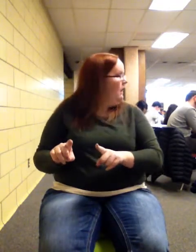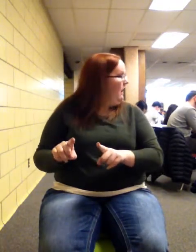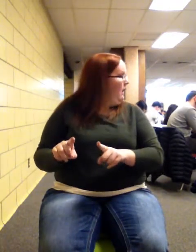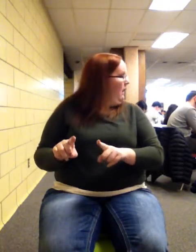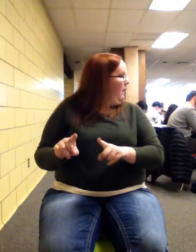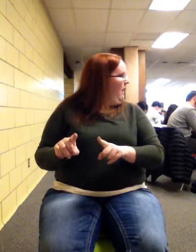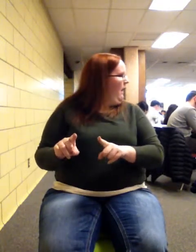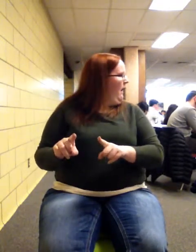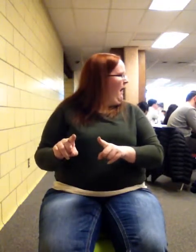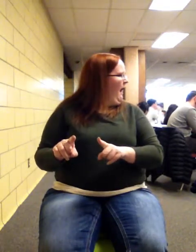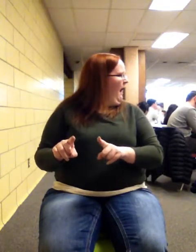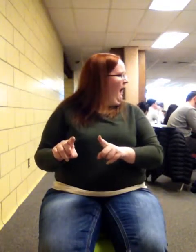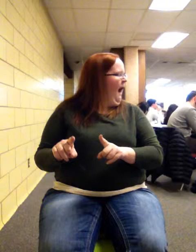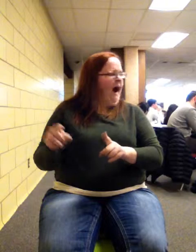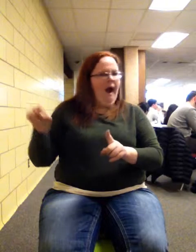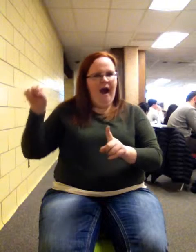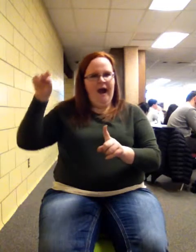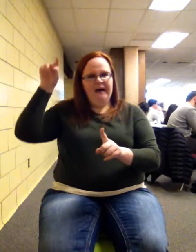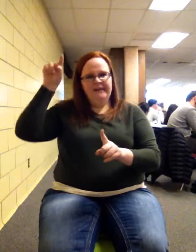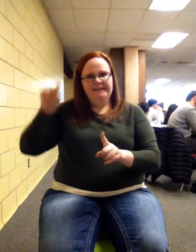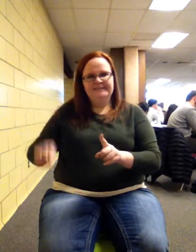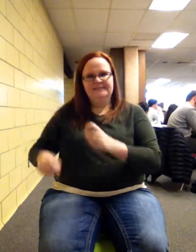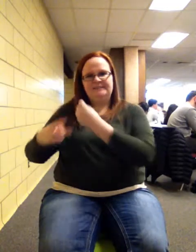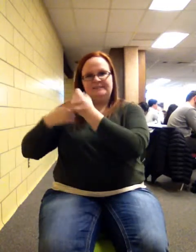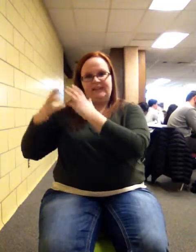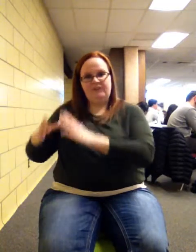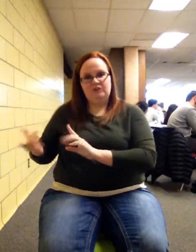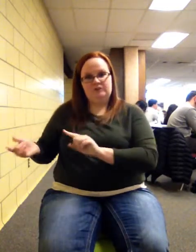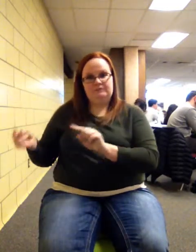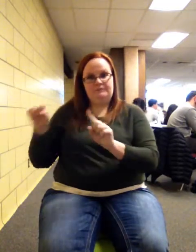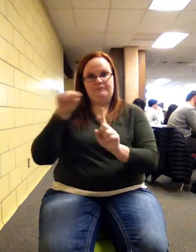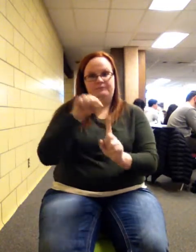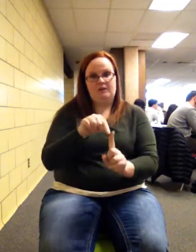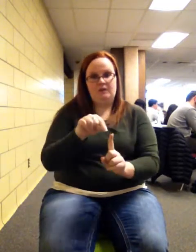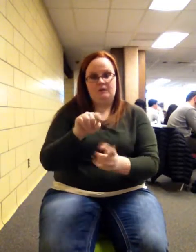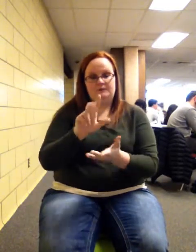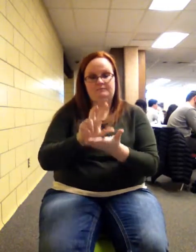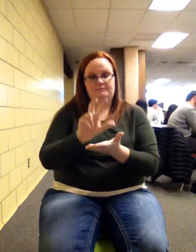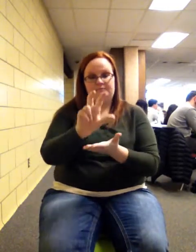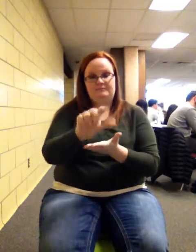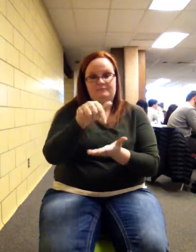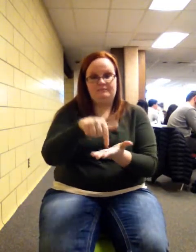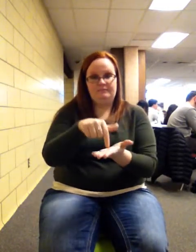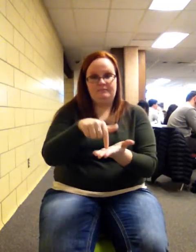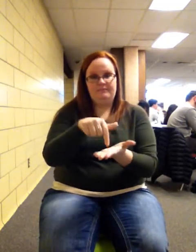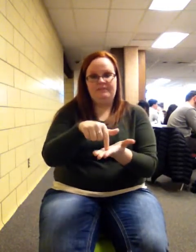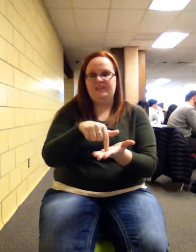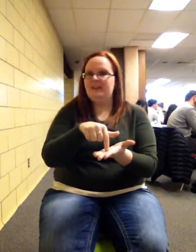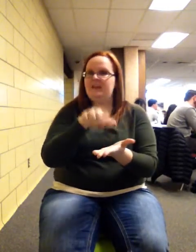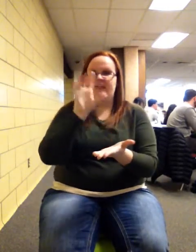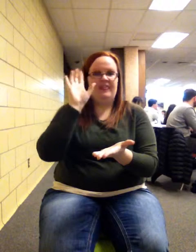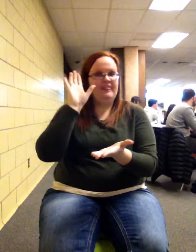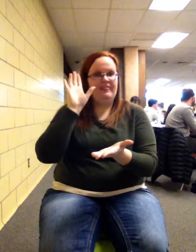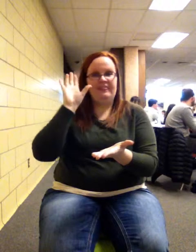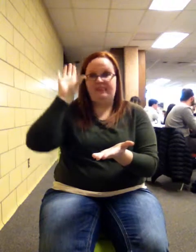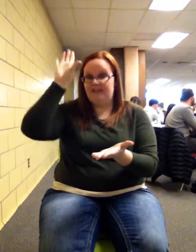savers go and invest in the mutual fund, that isn't making the savers be the shareholder of record. Actually what happens is